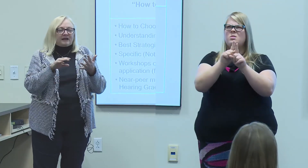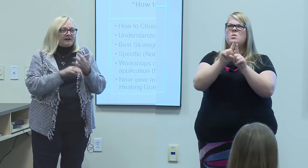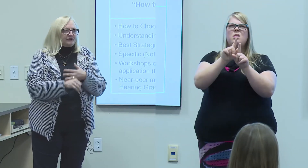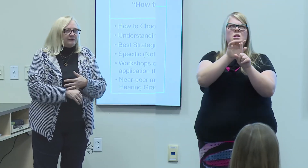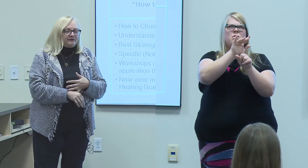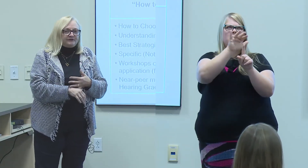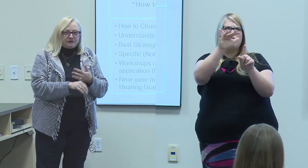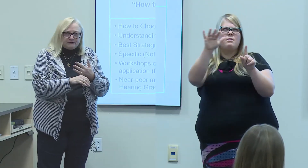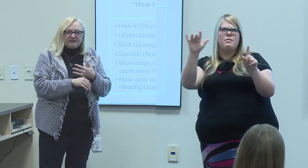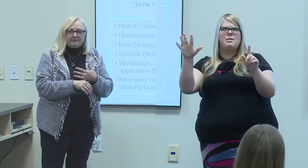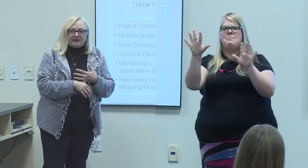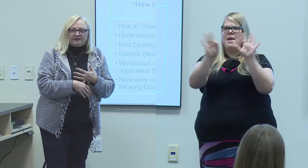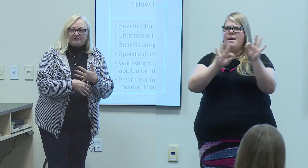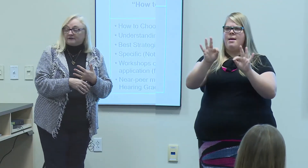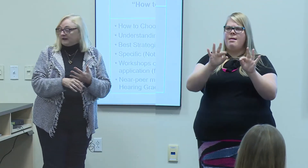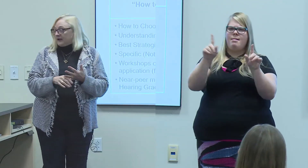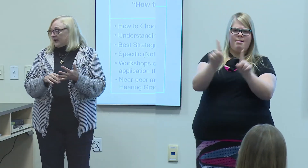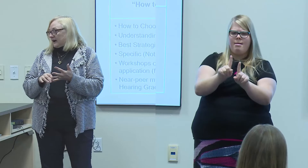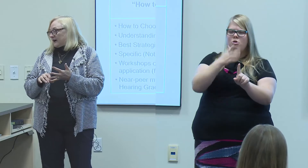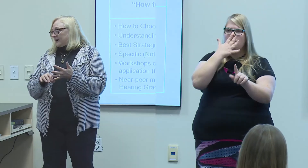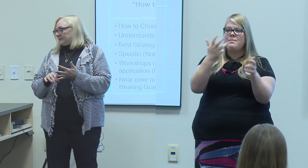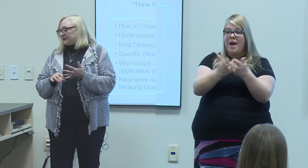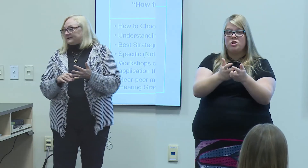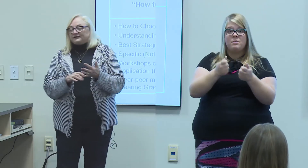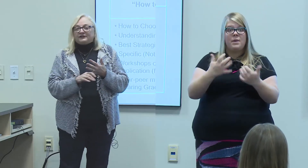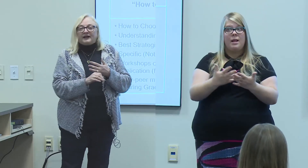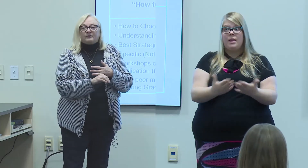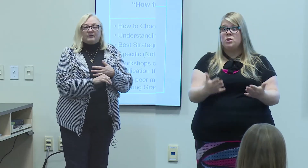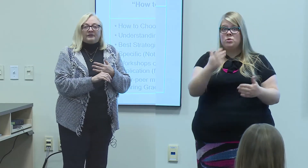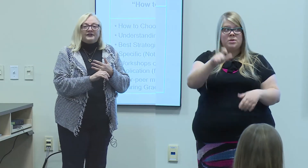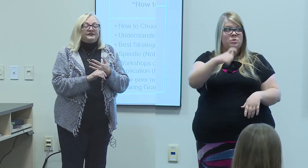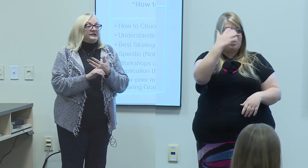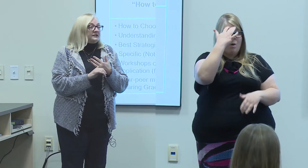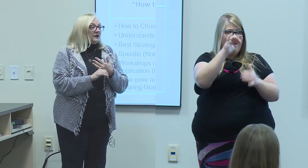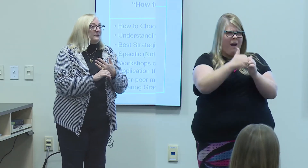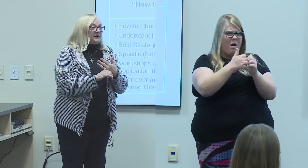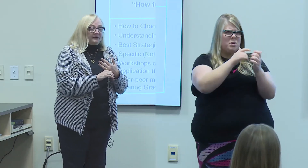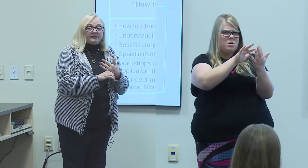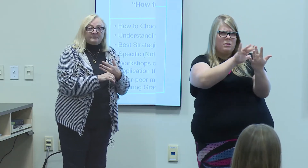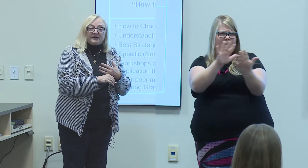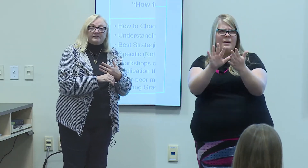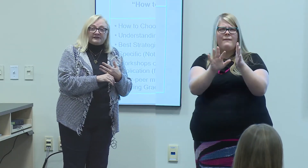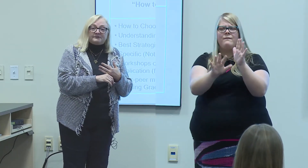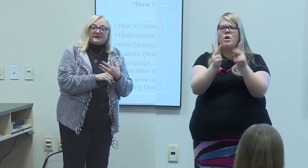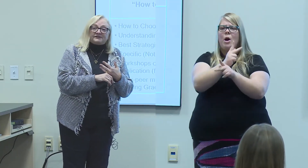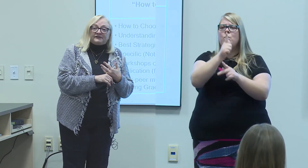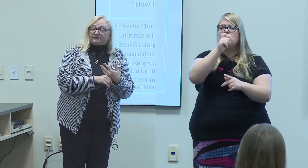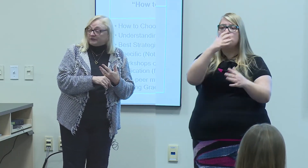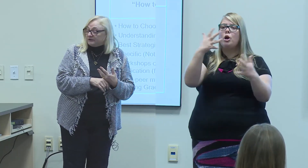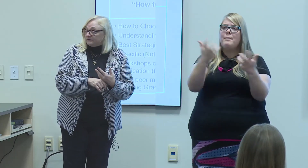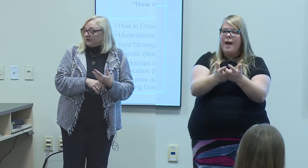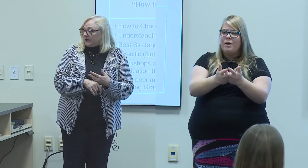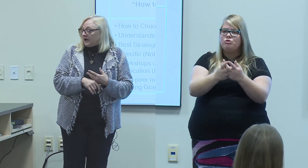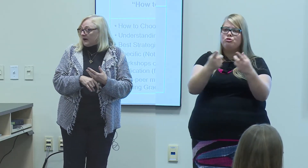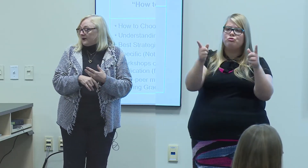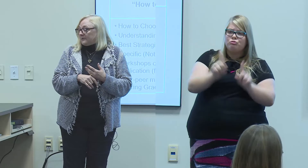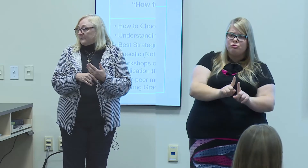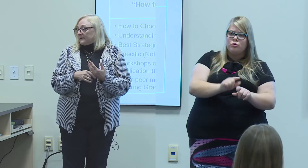skills about how to choosing a mentor, because there's a lot of things you need to know about picking the mentor that's the best fit for